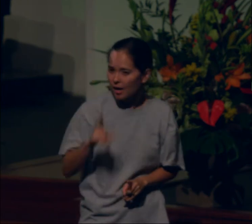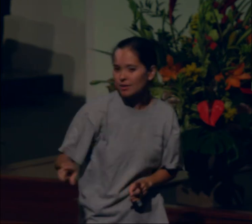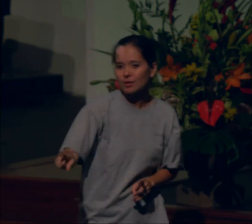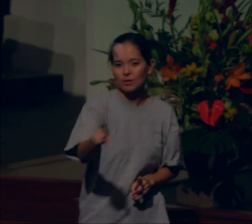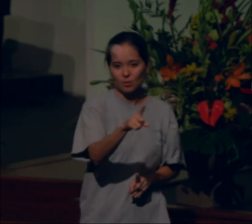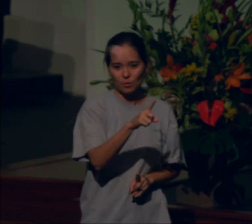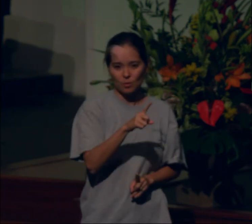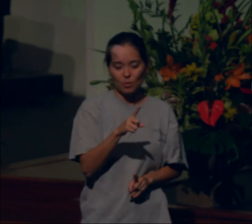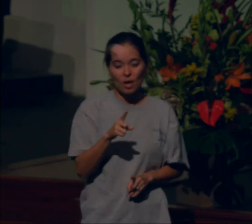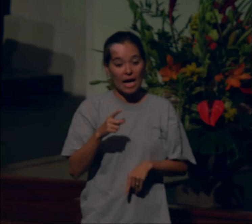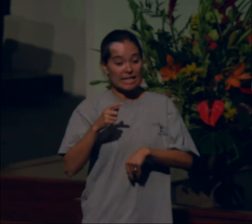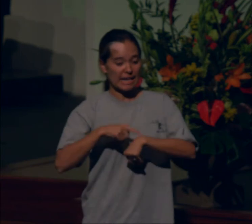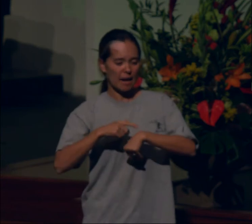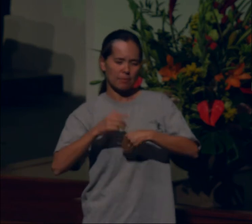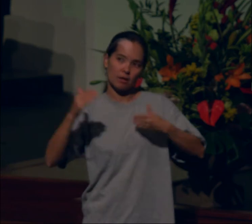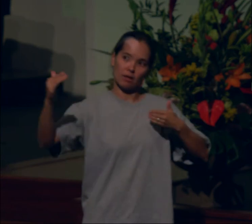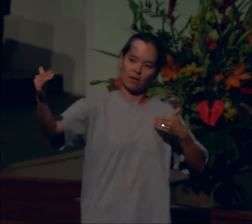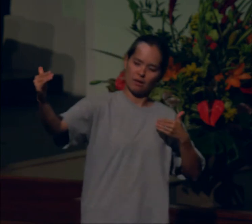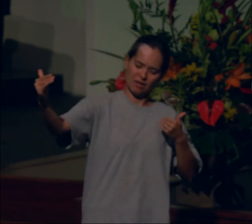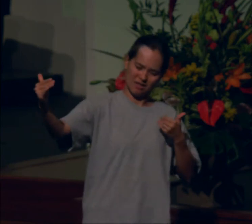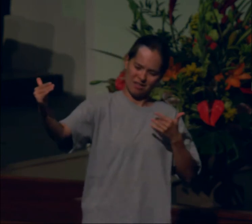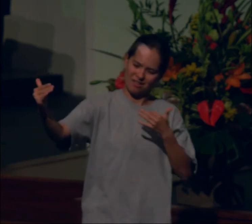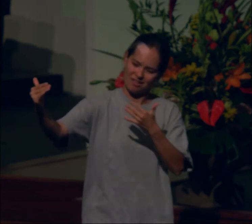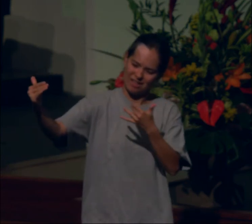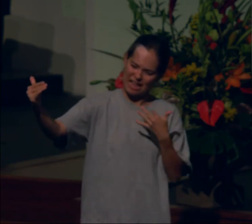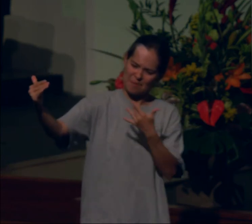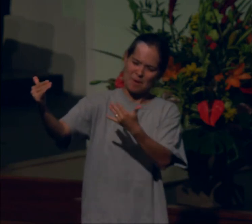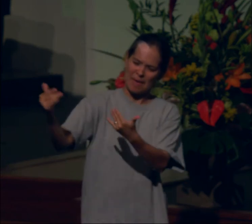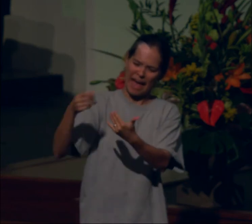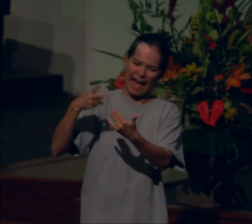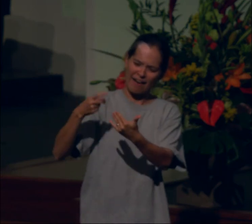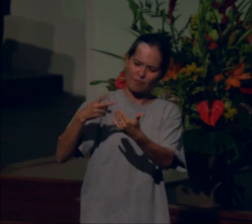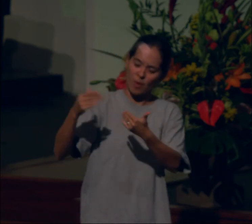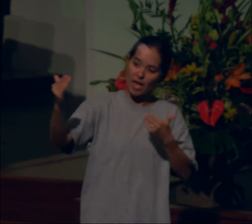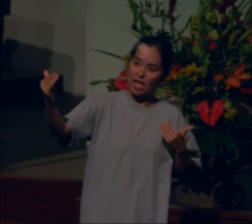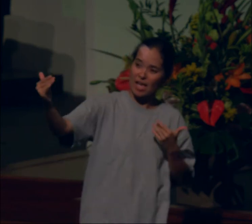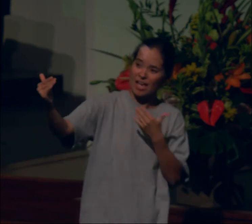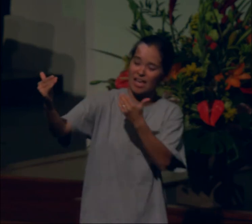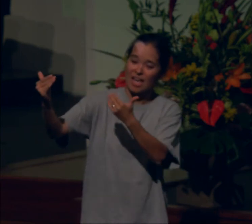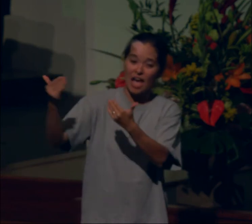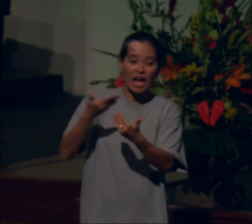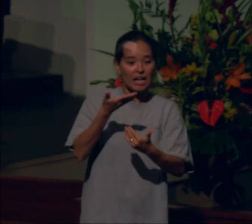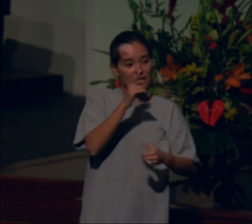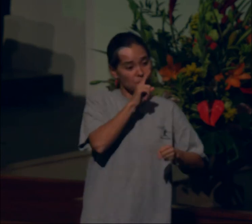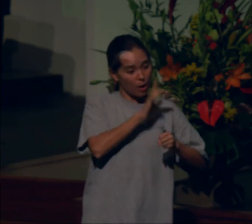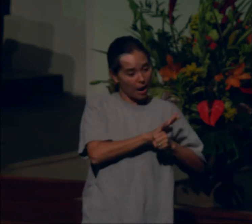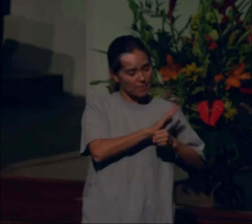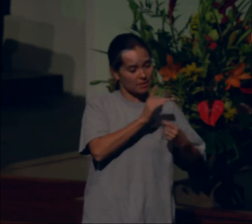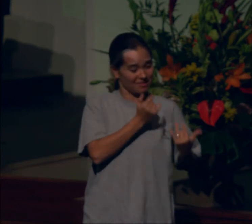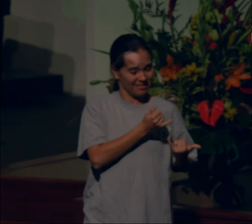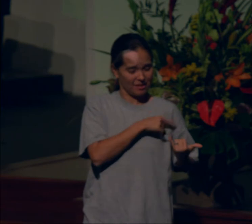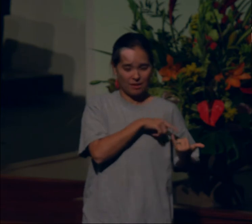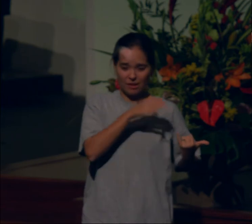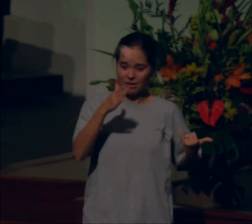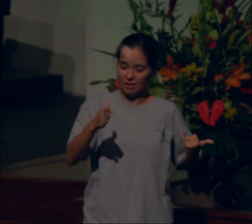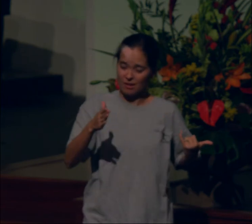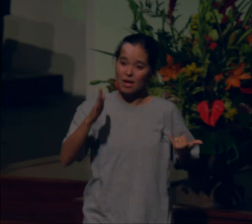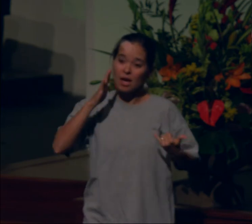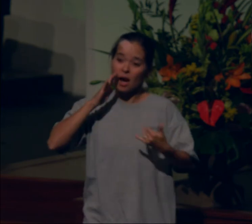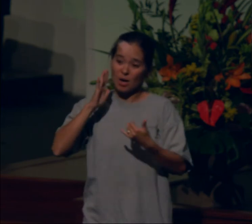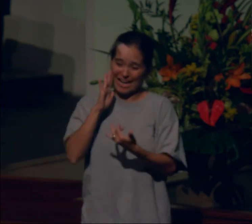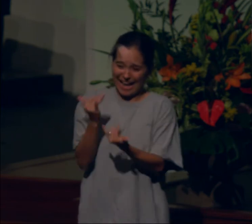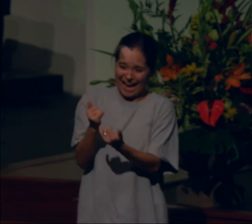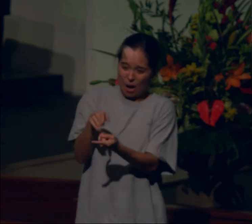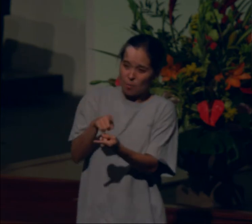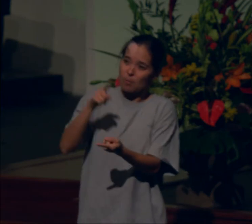in the between time. You're at a place that's just kind of halfway between when the word was spoken and when the word will be fulfilled. The question